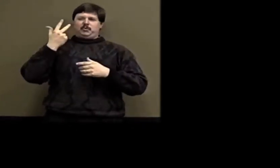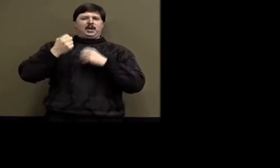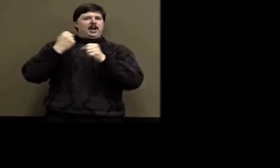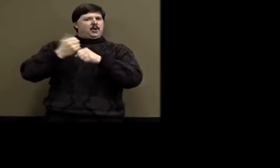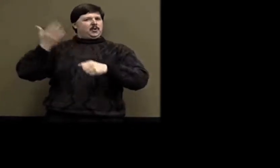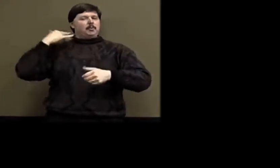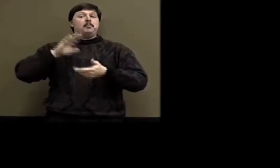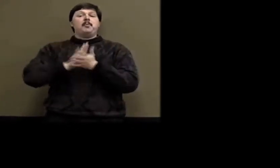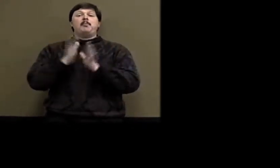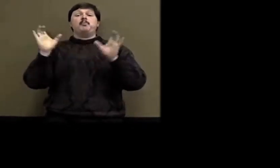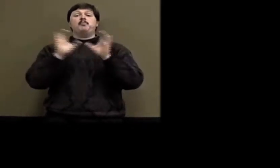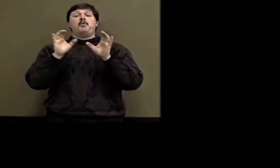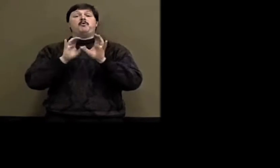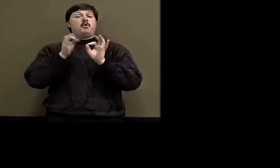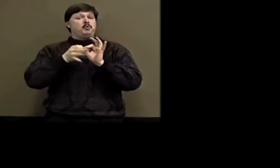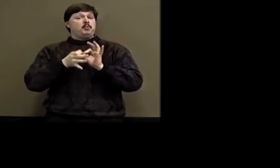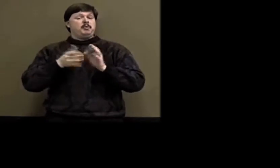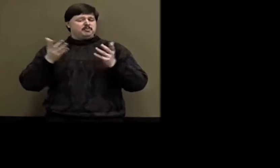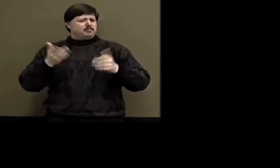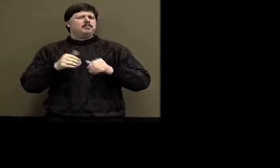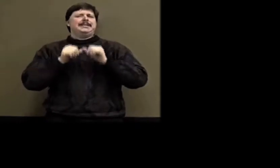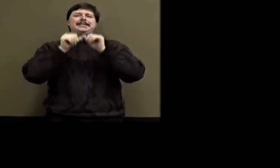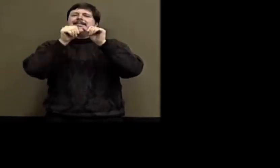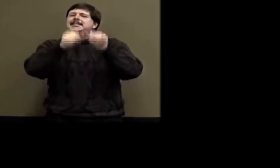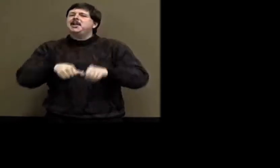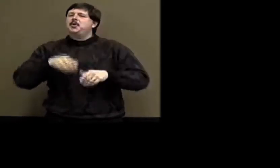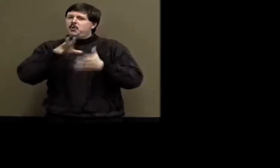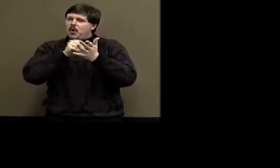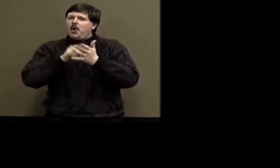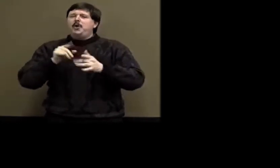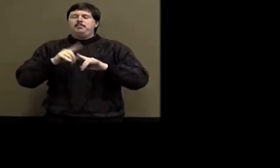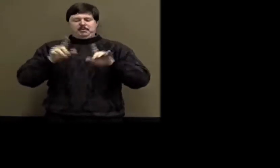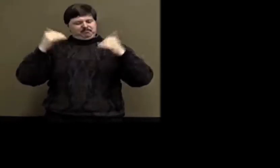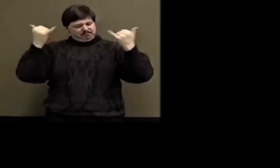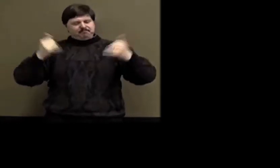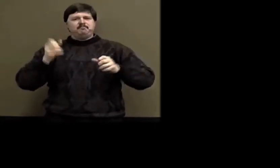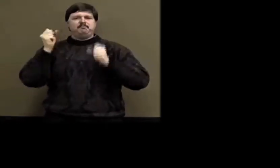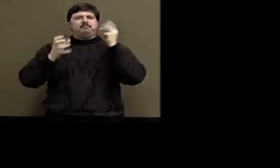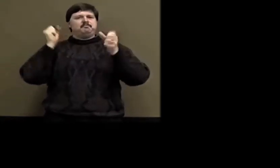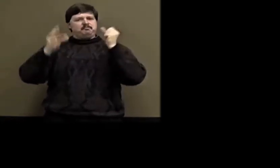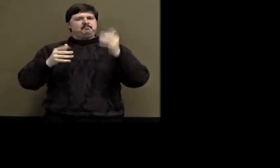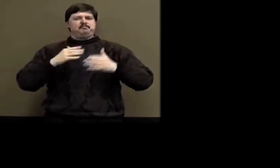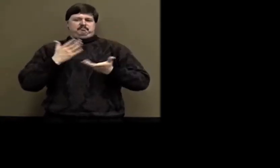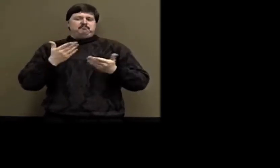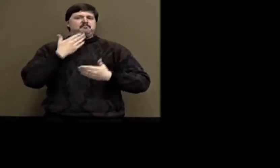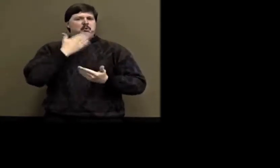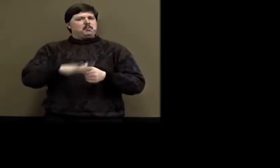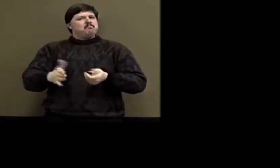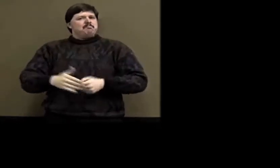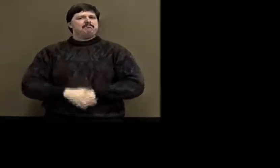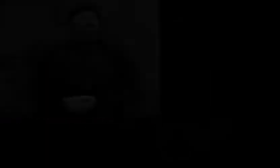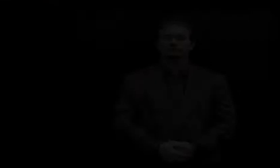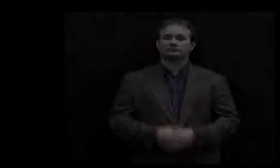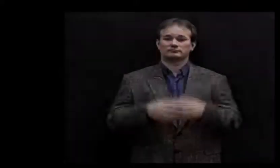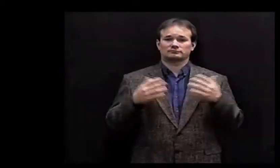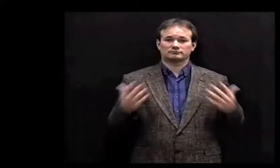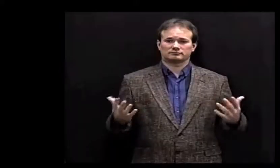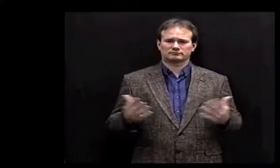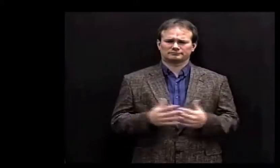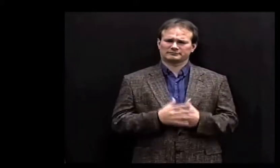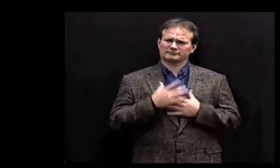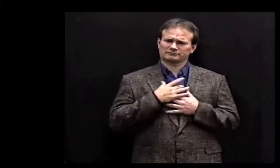improve. About 2 or 3 years ago, I became a certified interpreter and kept learning, and now my fluency is good enough.